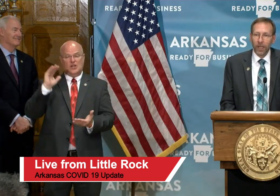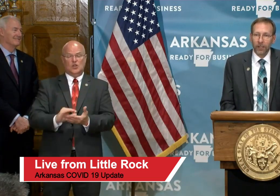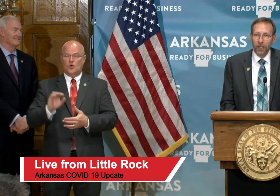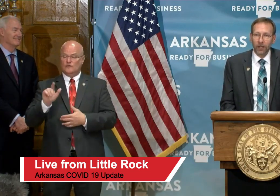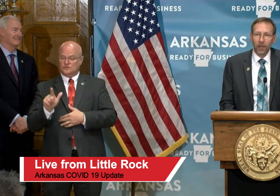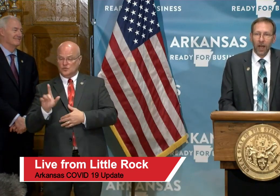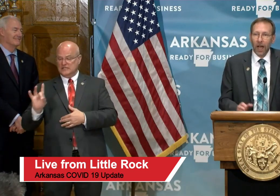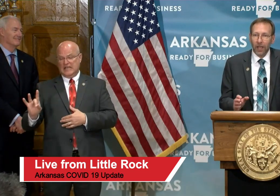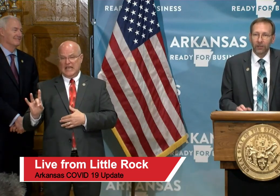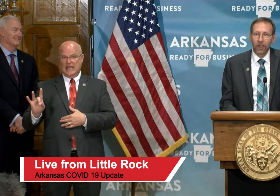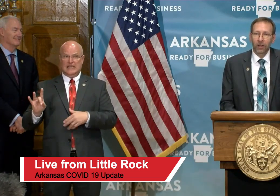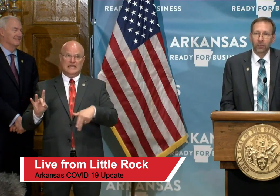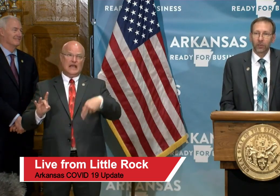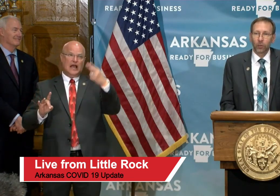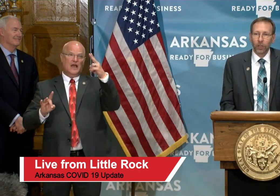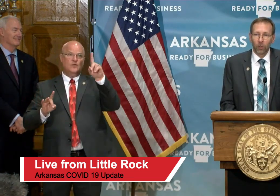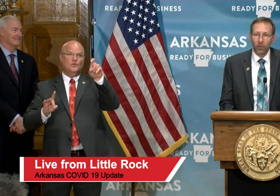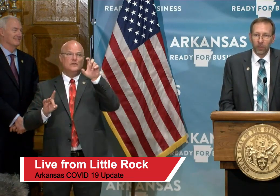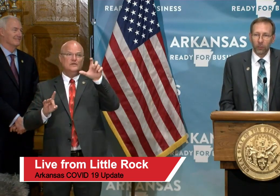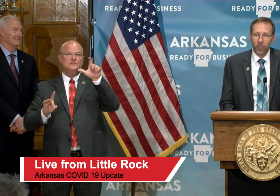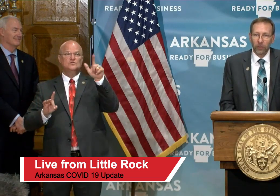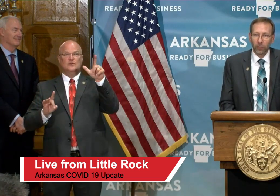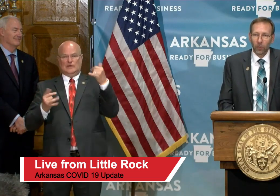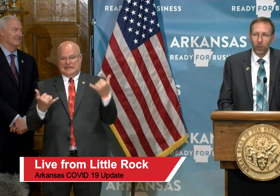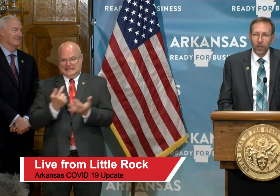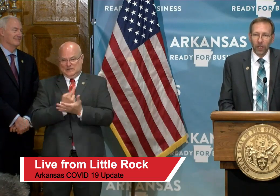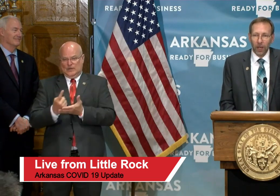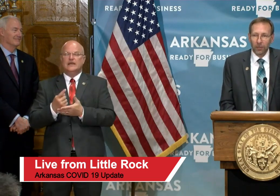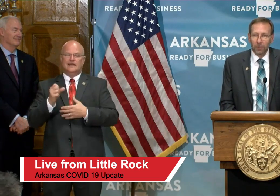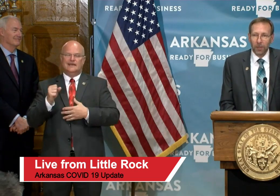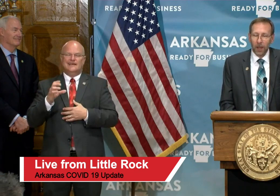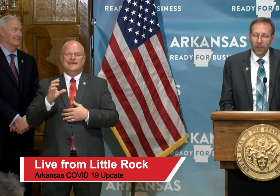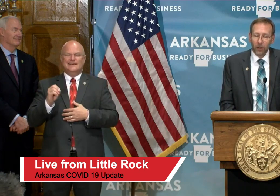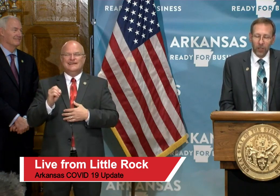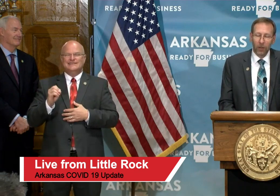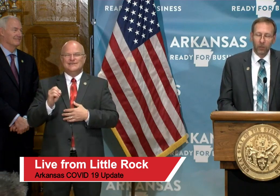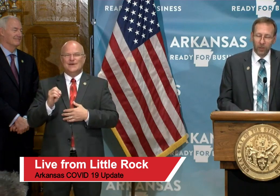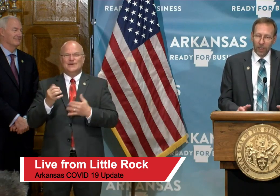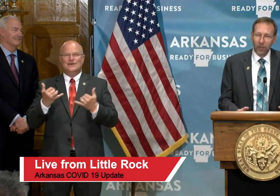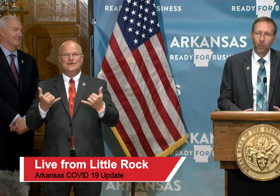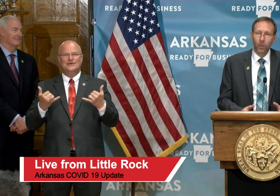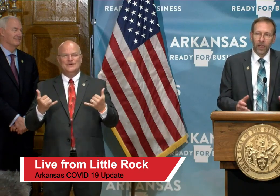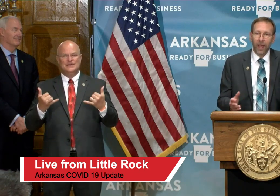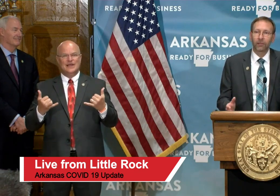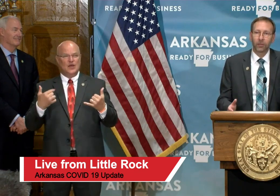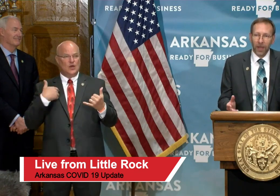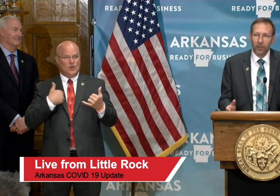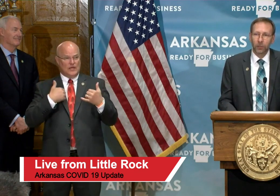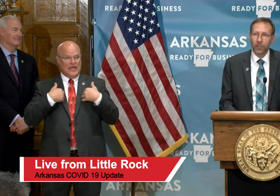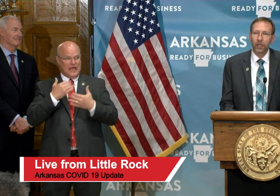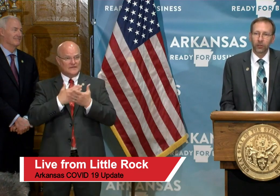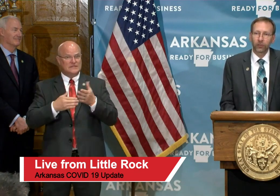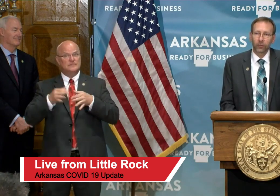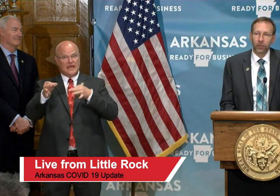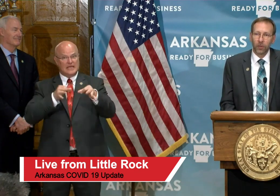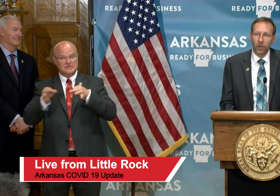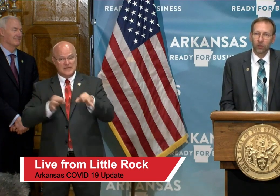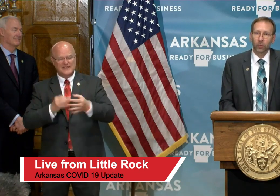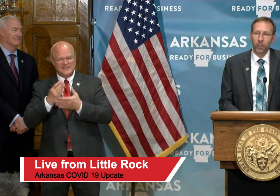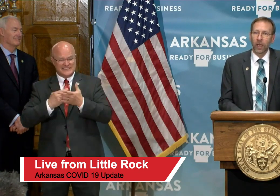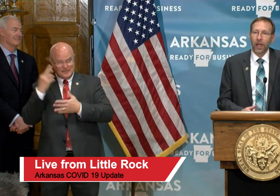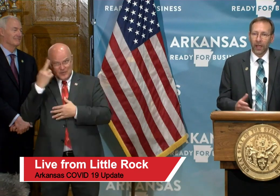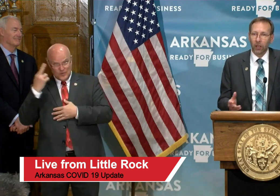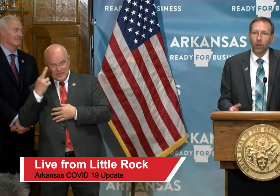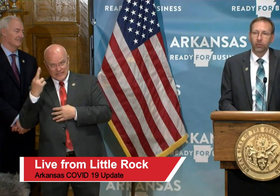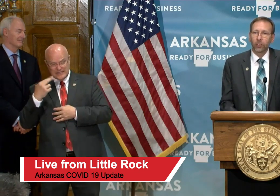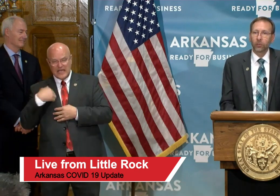of 28 and a high of 121 this week. So, now we have some explanations for some of